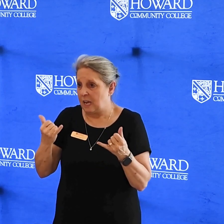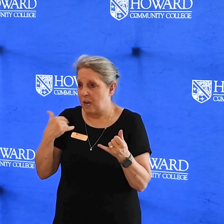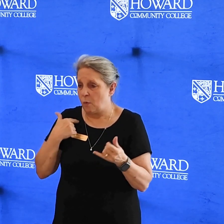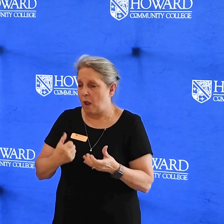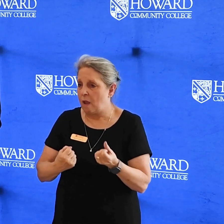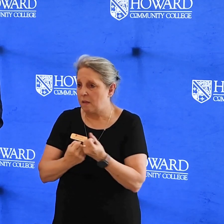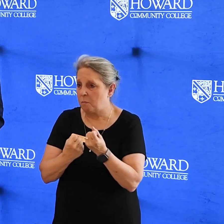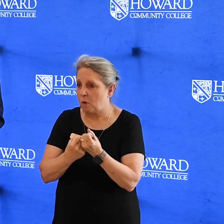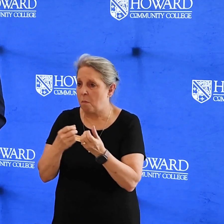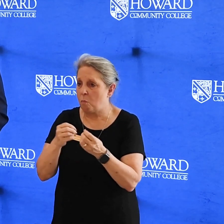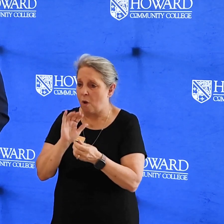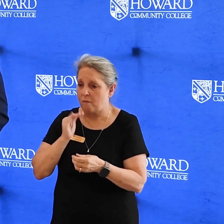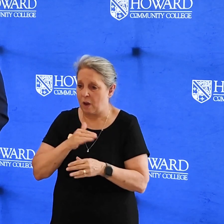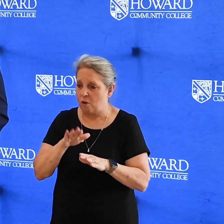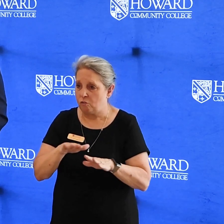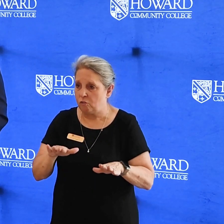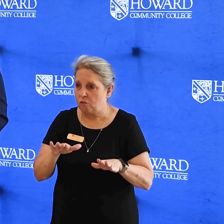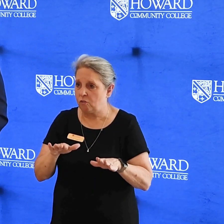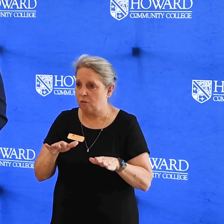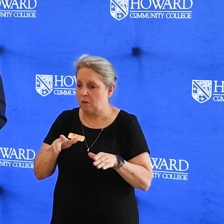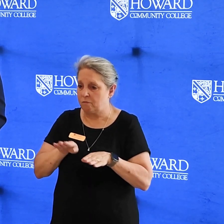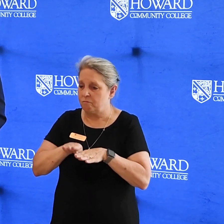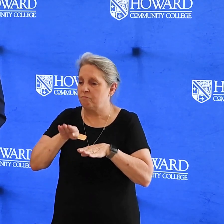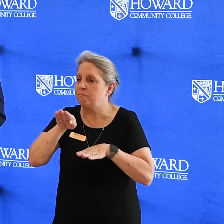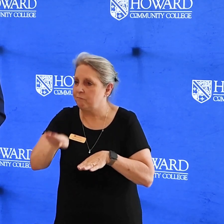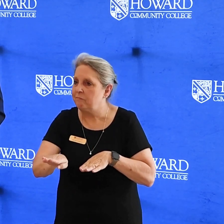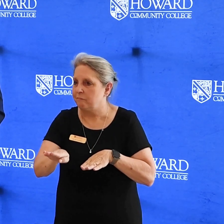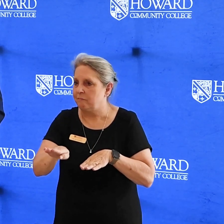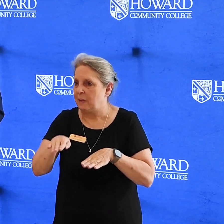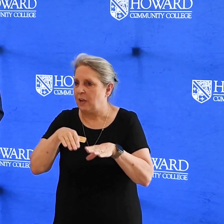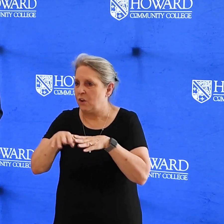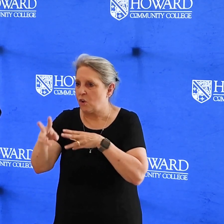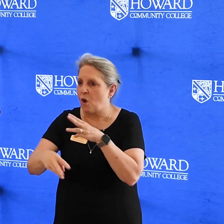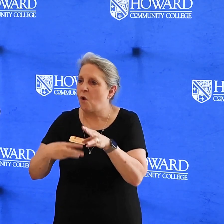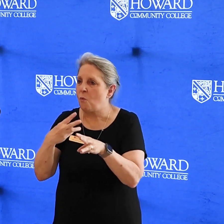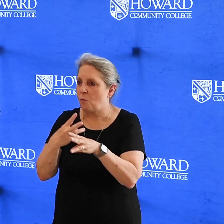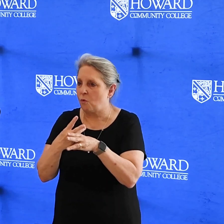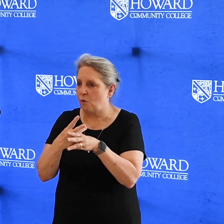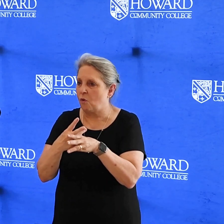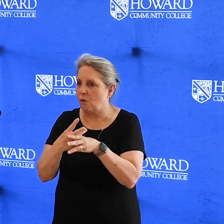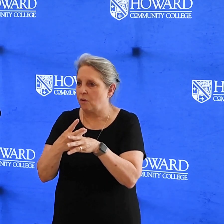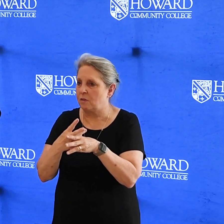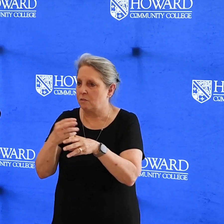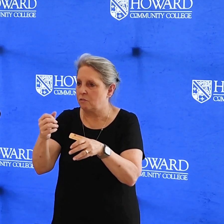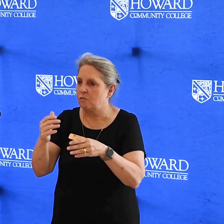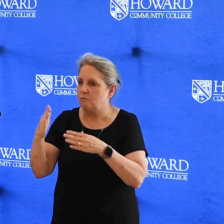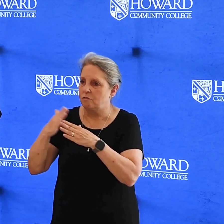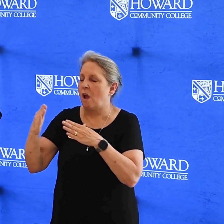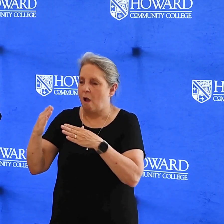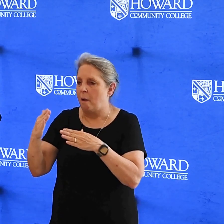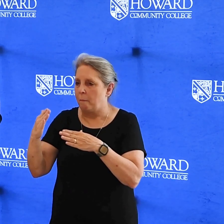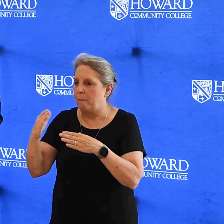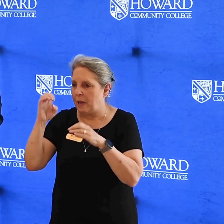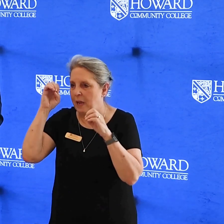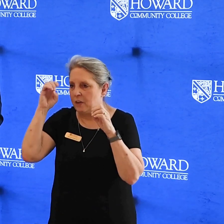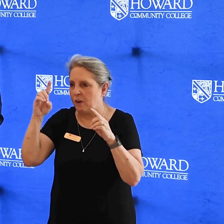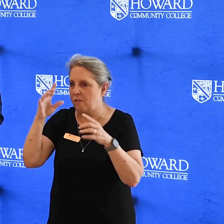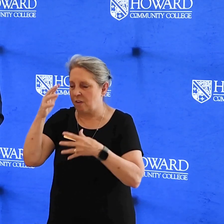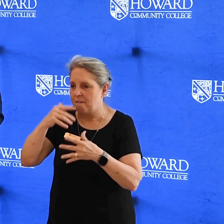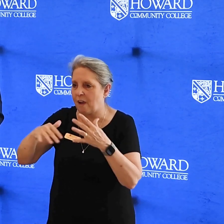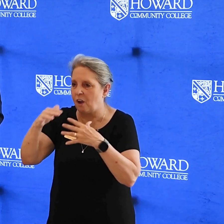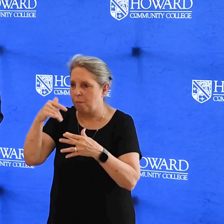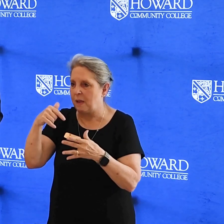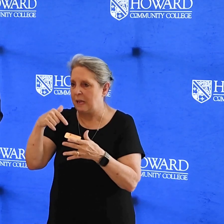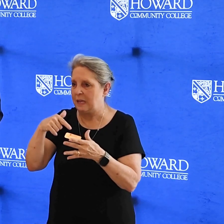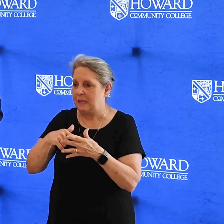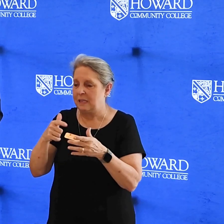helping more of our kids take their first steps into a world-class educational environment. This is a